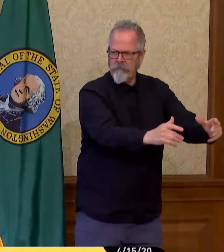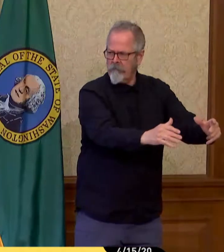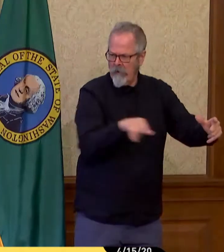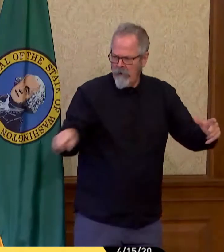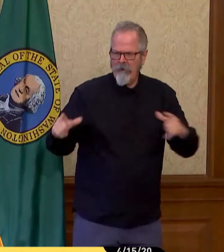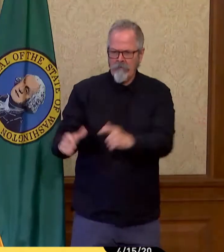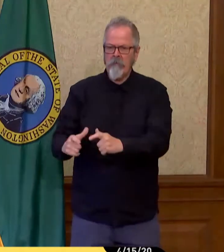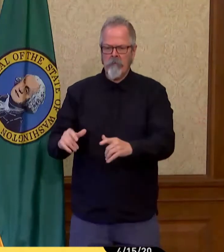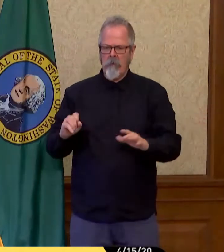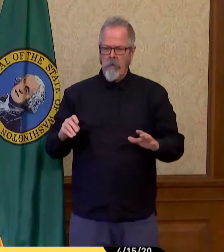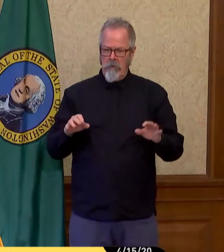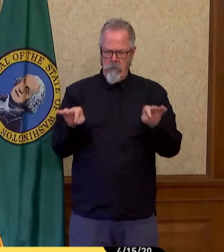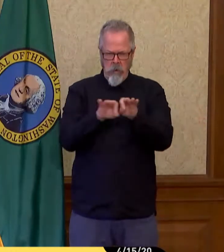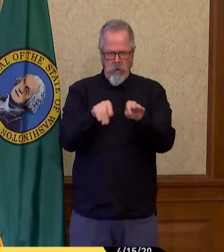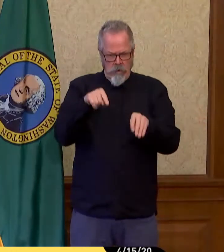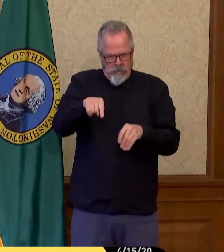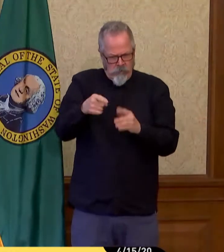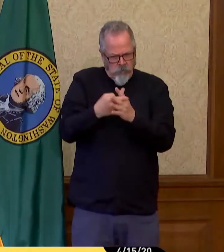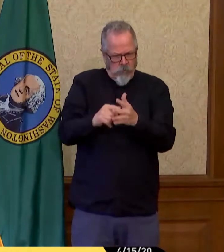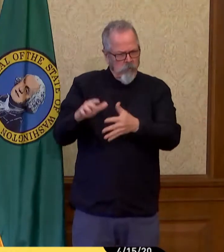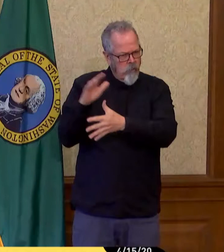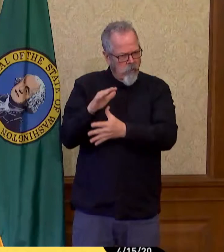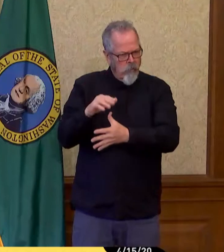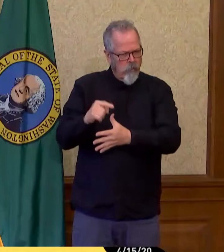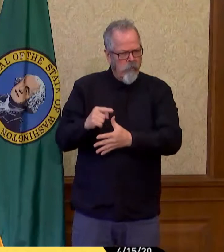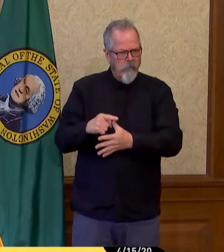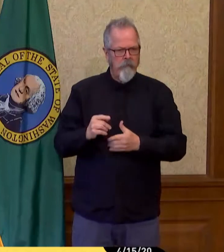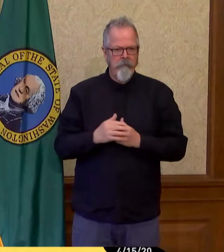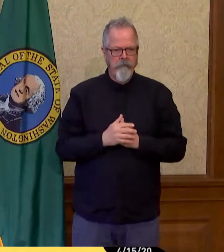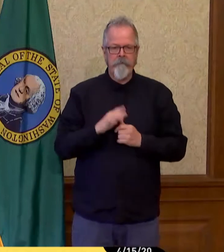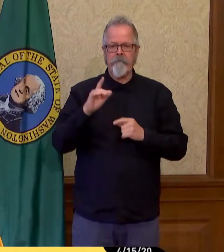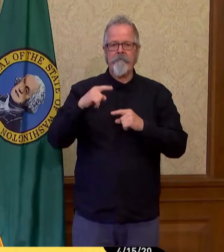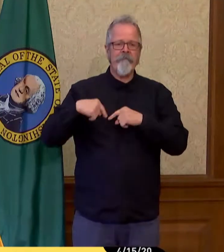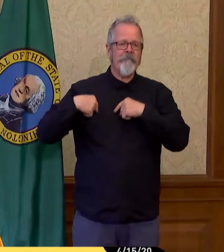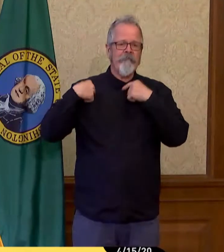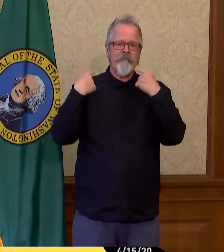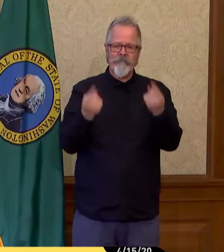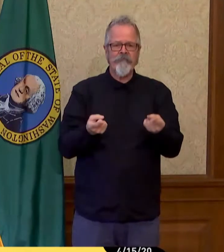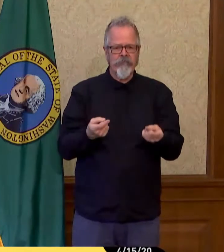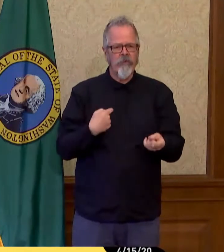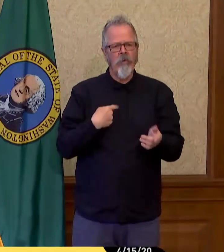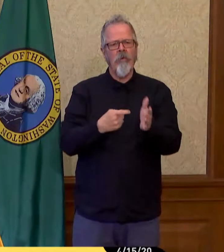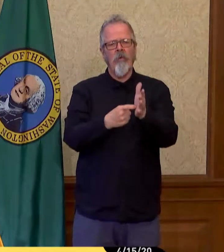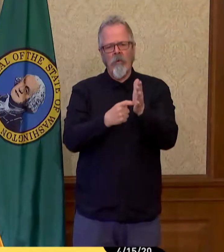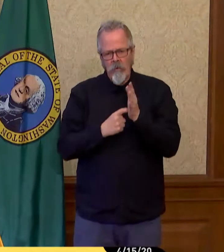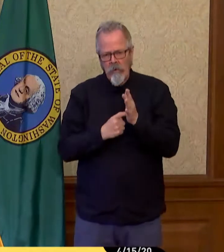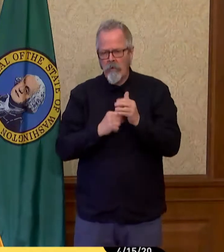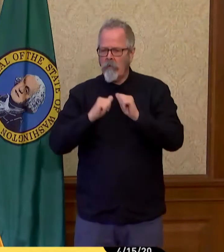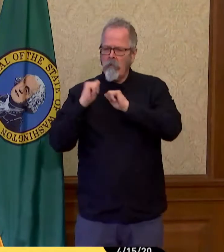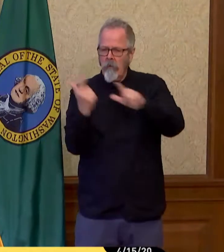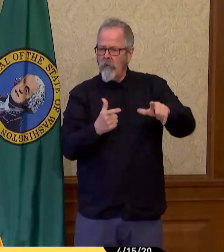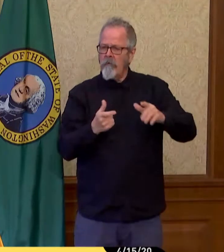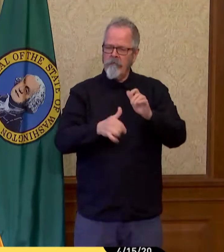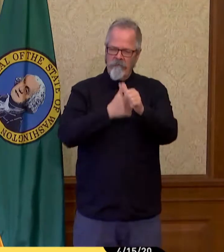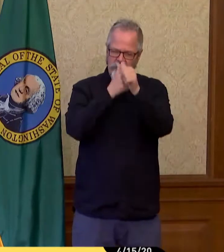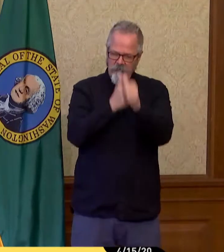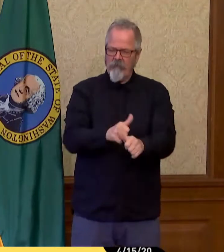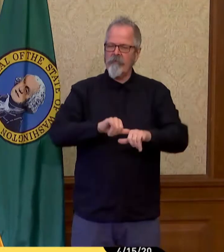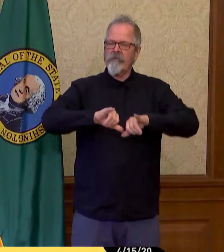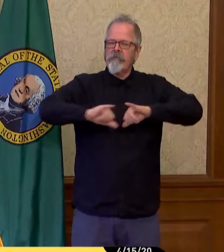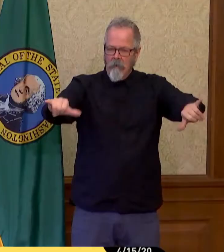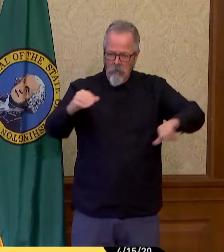protective bubble, if you will, around those that may end up being infected in the future. And that is a